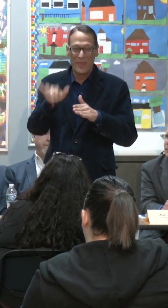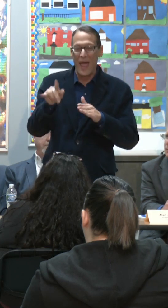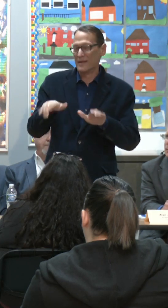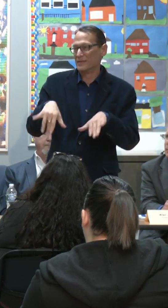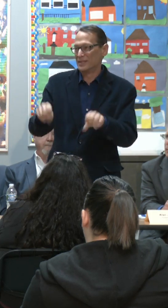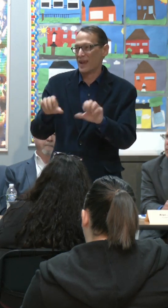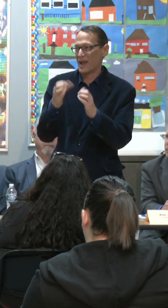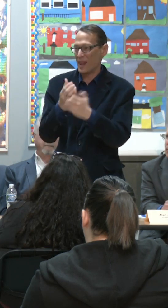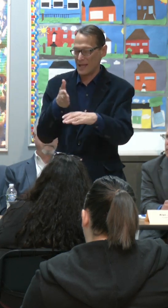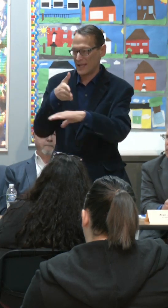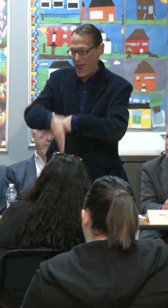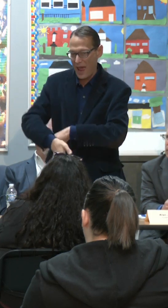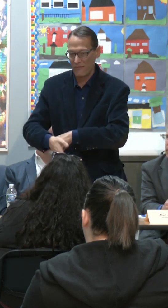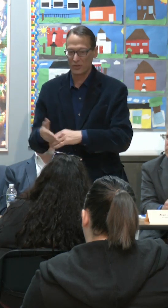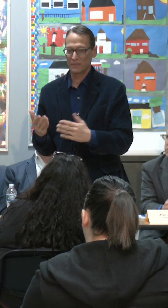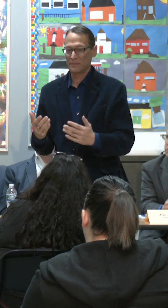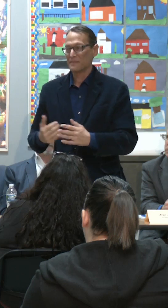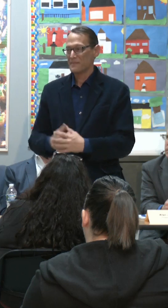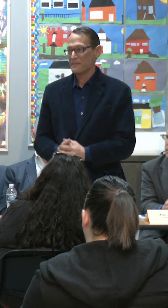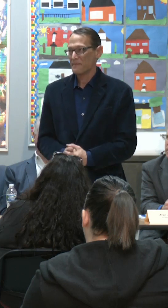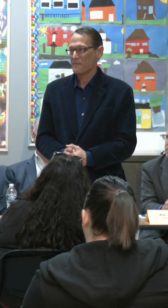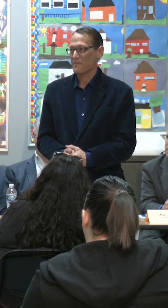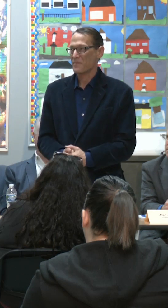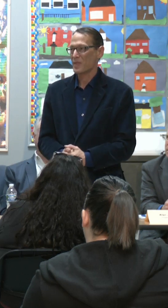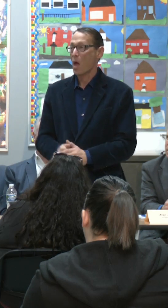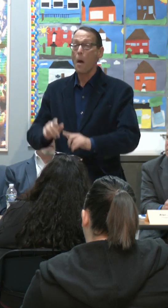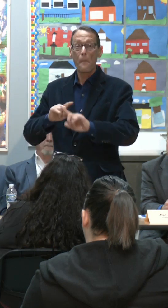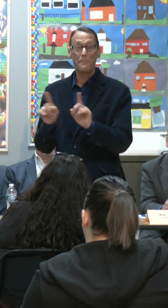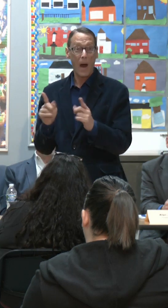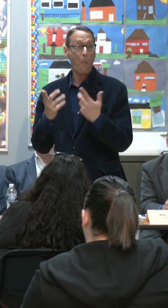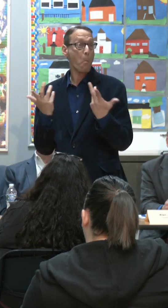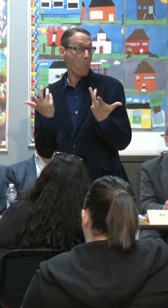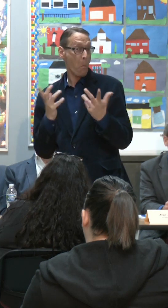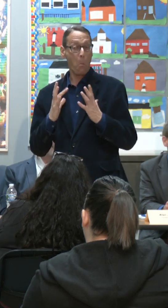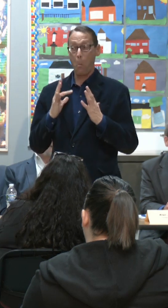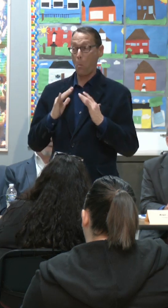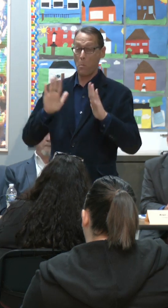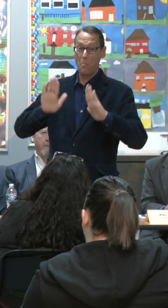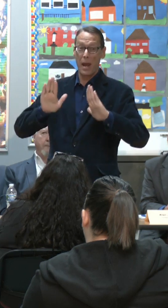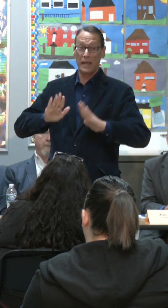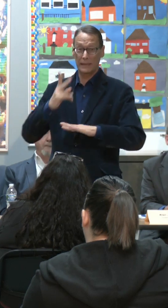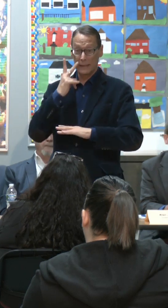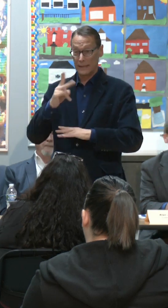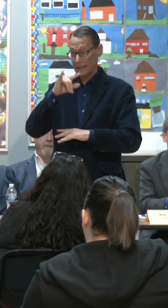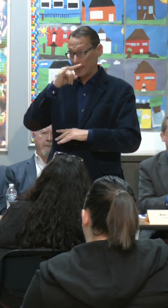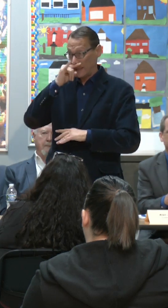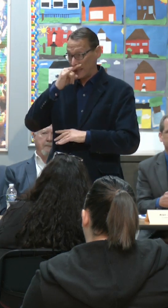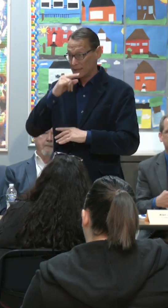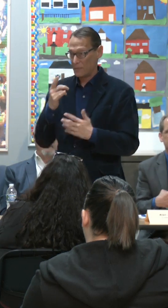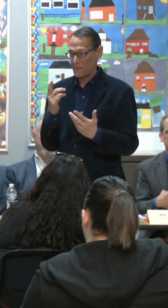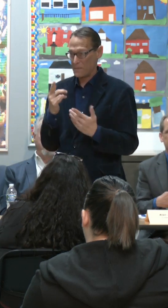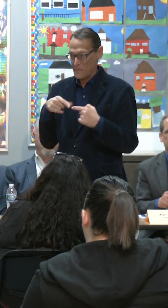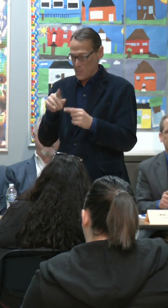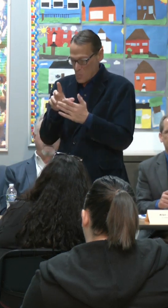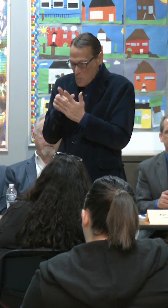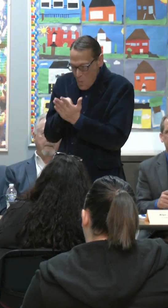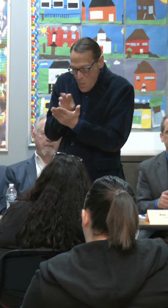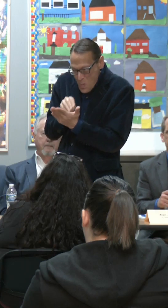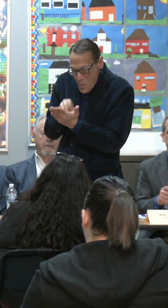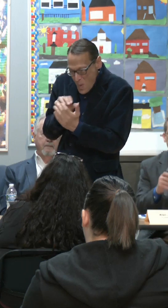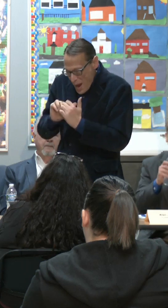need another skill. But it was just amazing to watch these kids as they started to learn